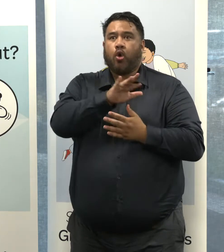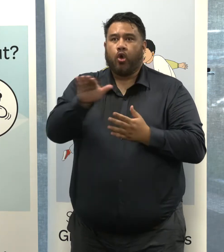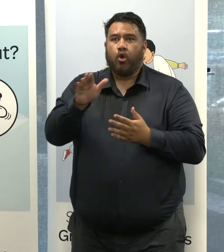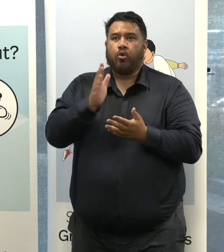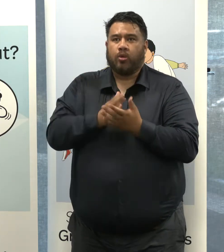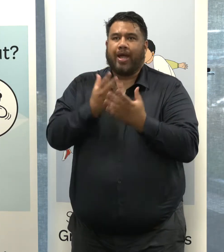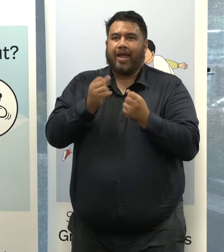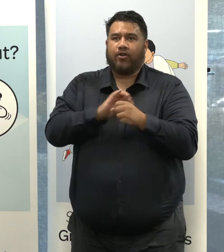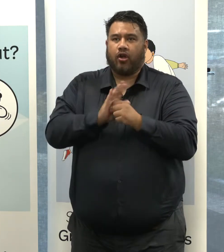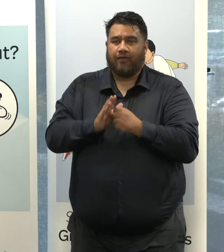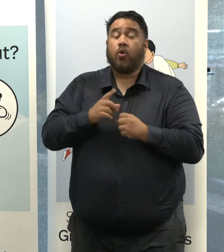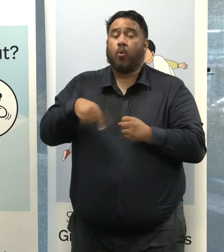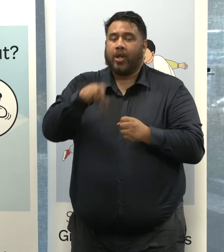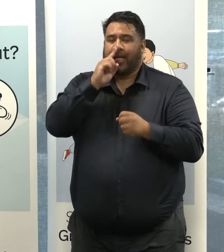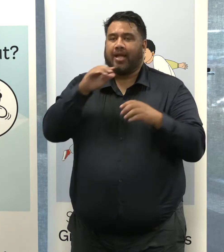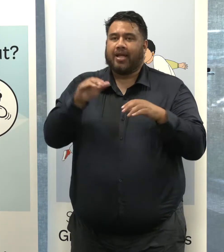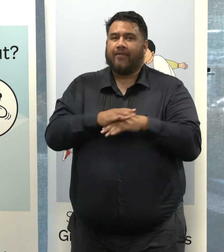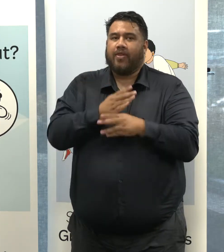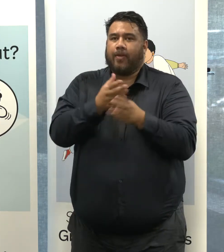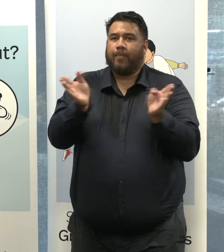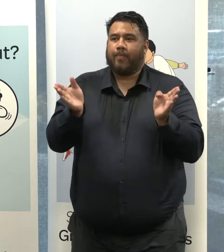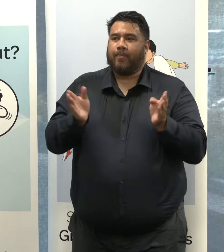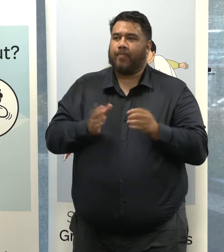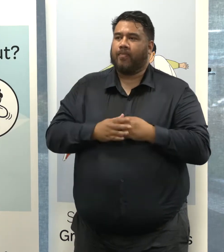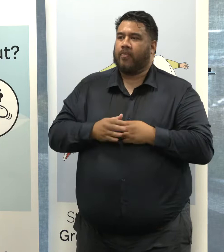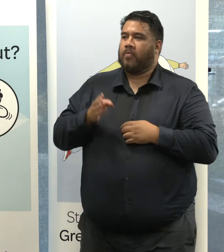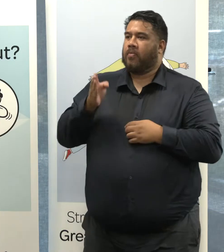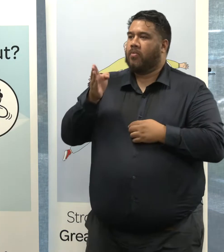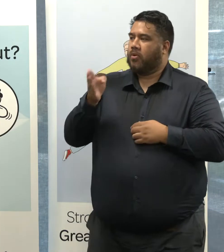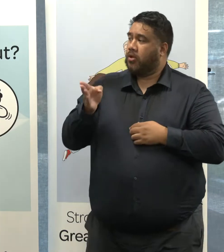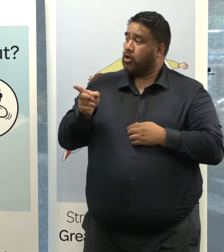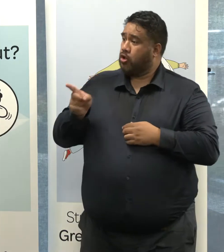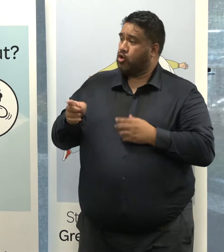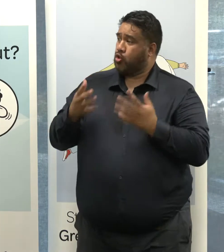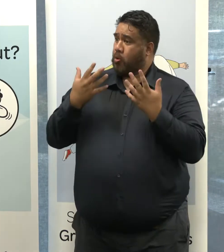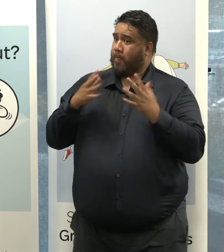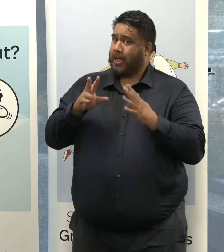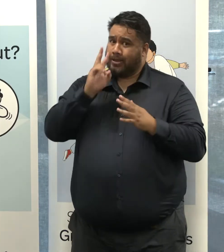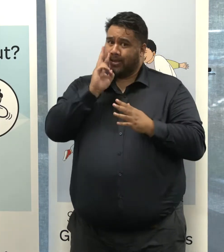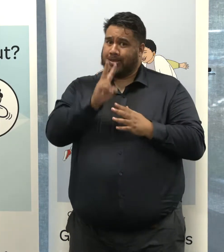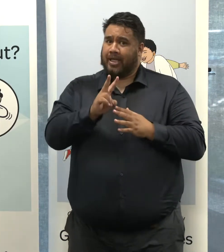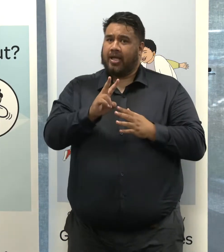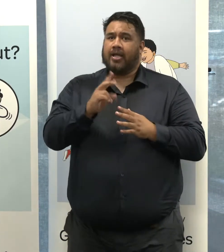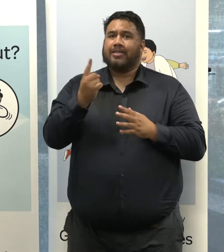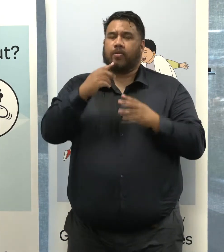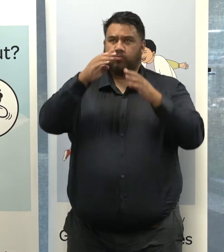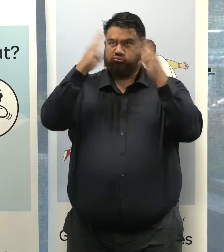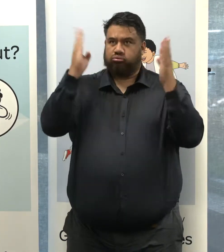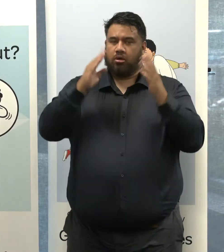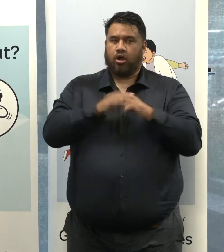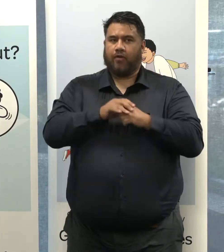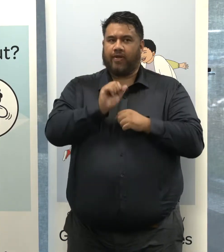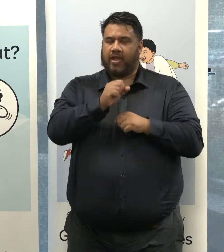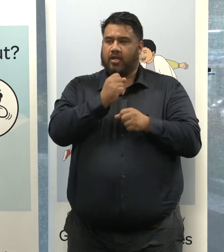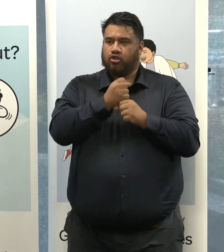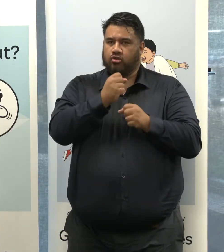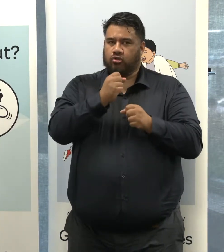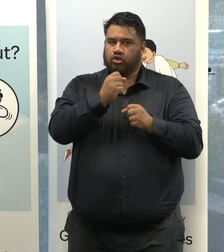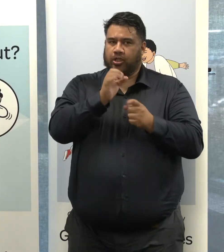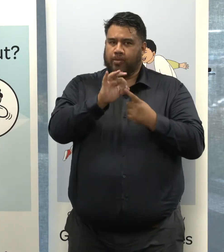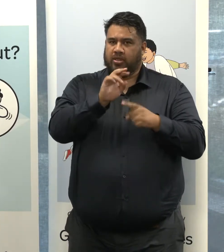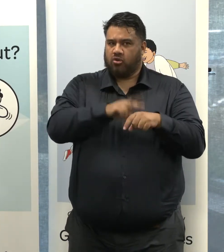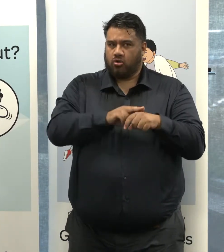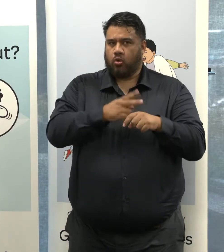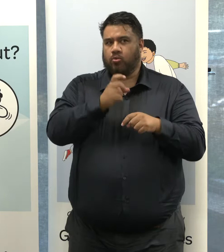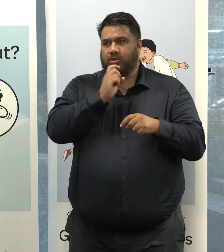they're okay. Yeah. Have you heard any incidents of people getting angry with GPs or staff? And if so, what has